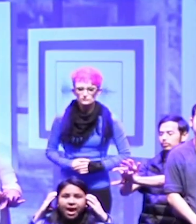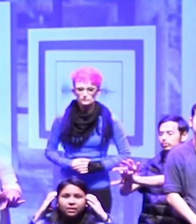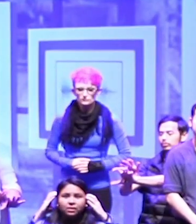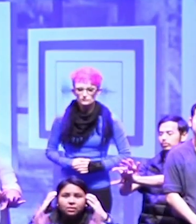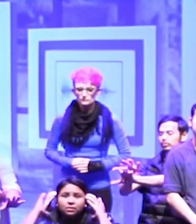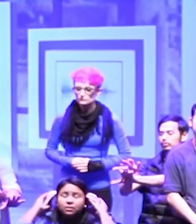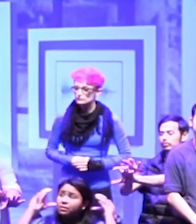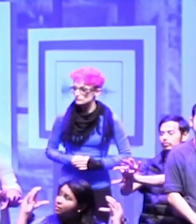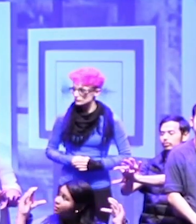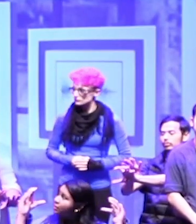Airplane.